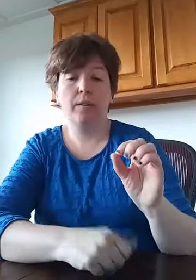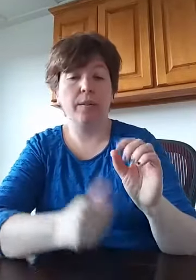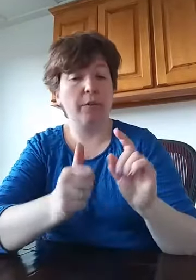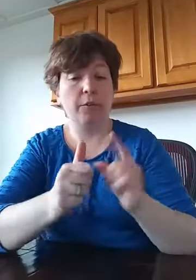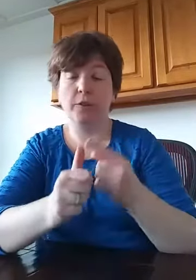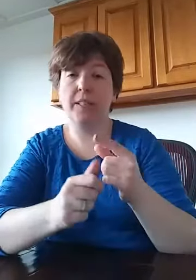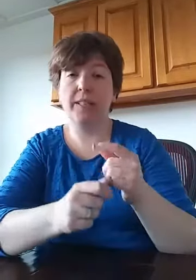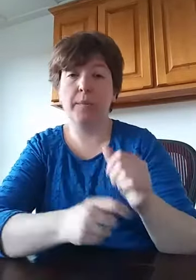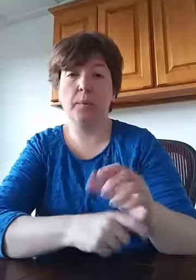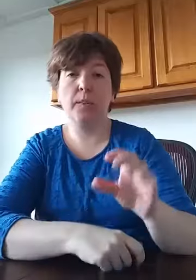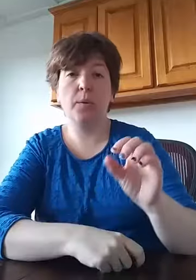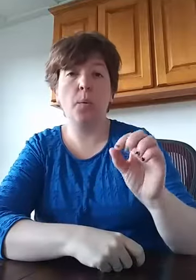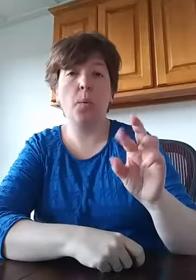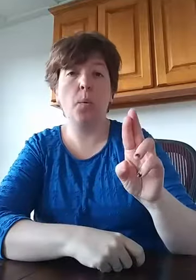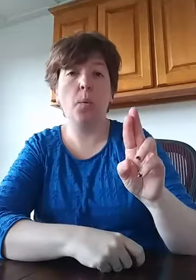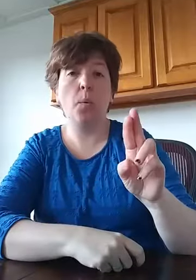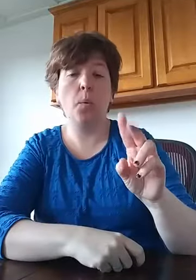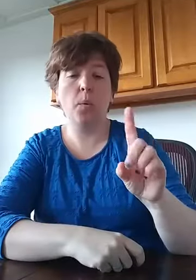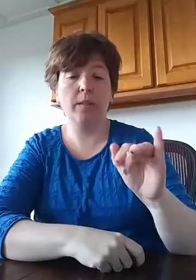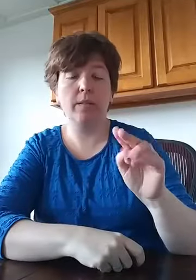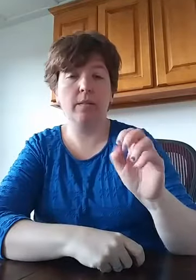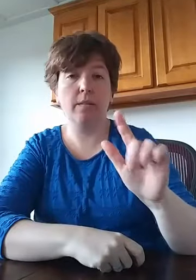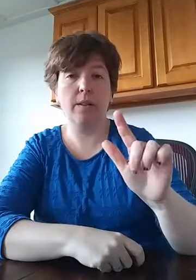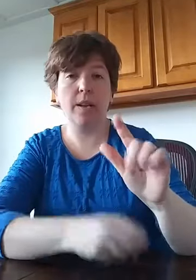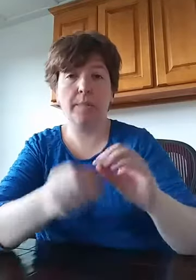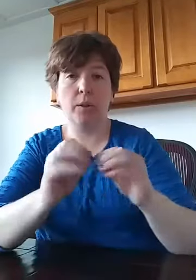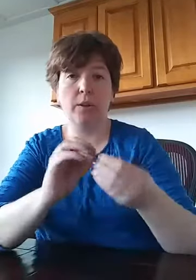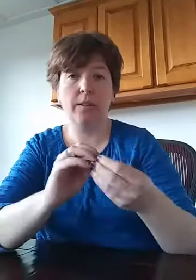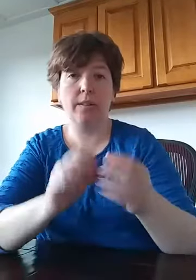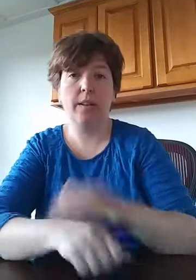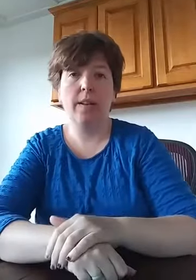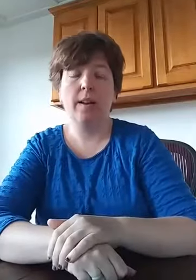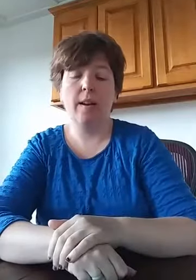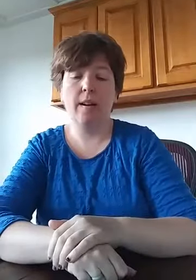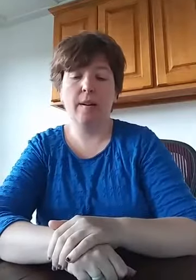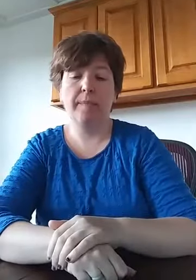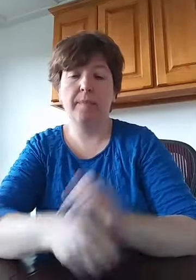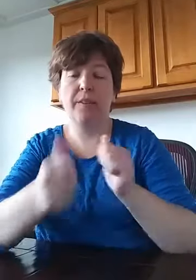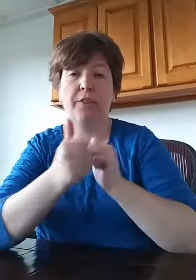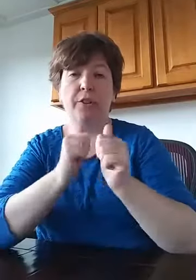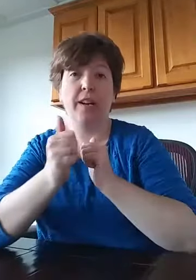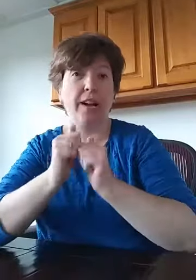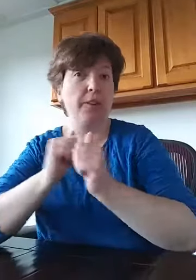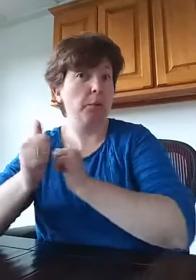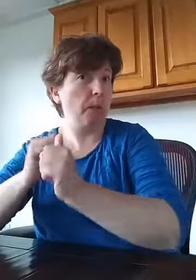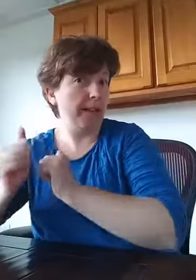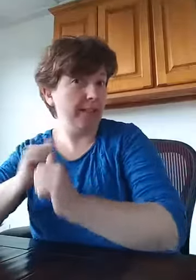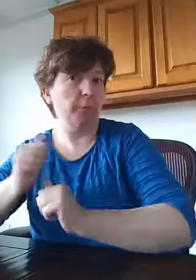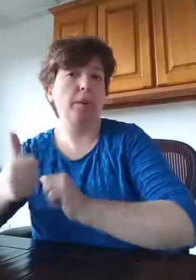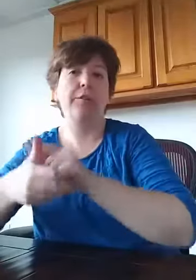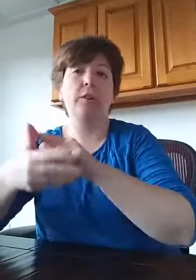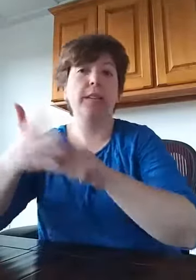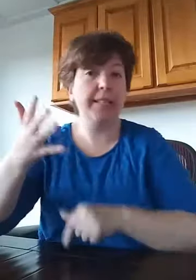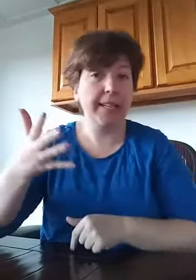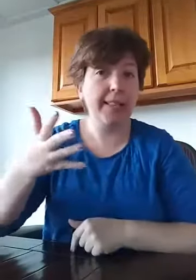Our first example is ordinal numbers. If you're having a race or if you're listing